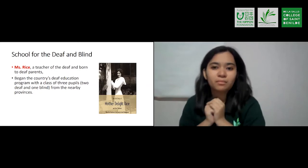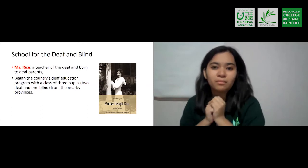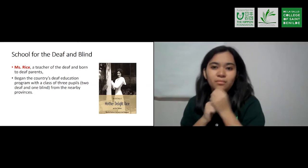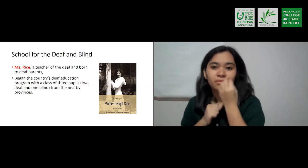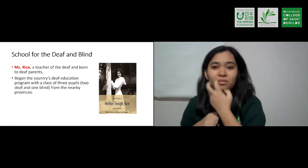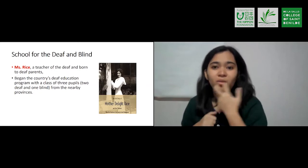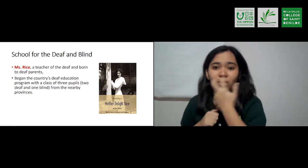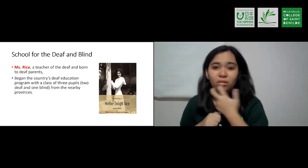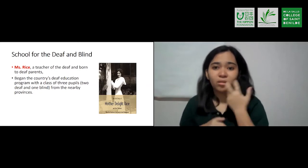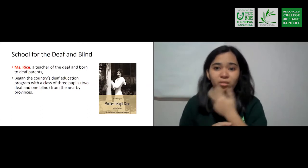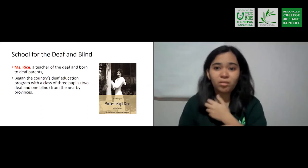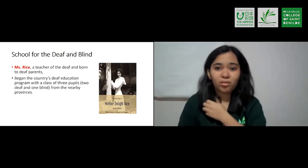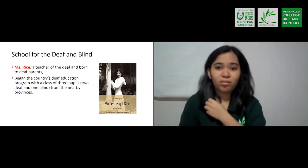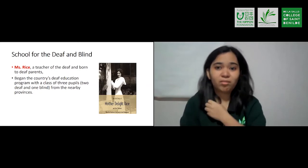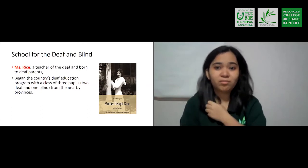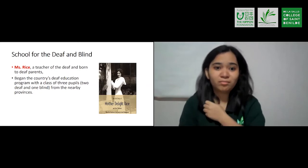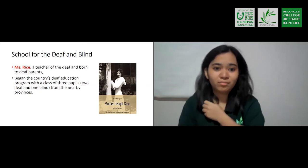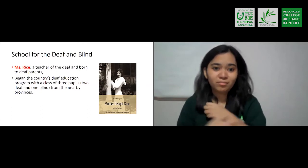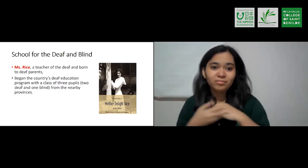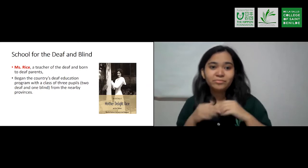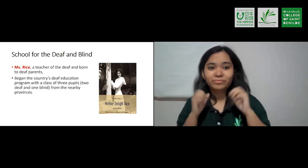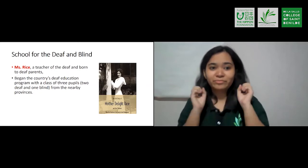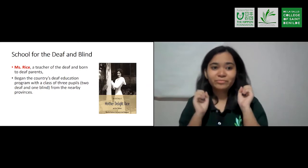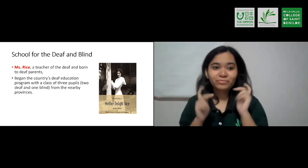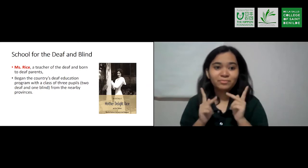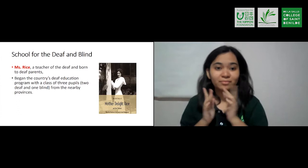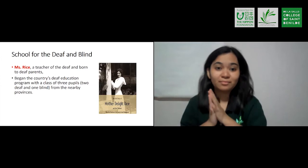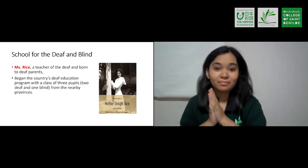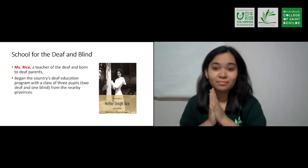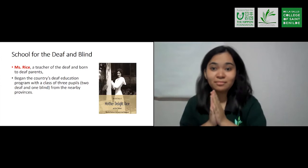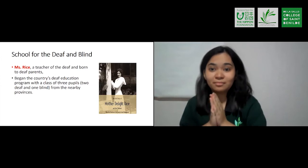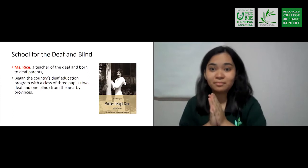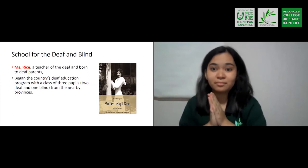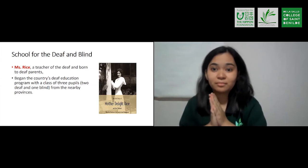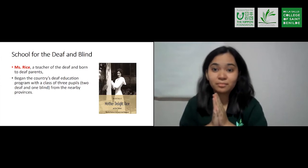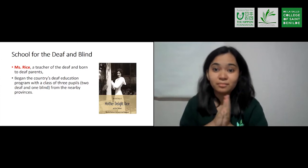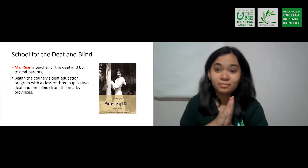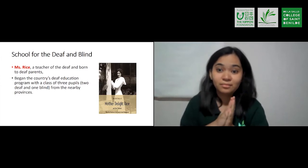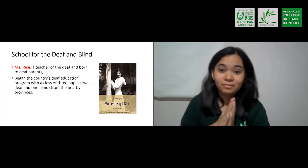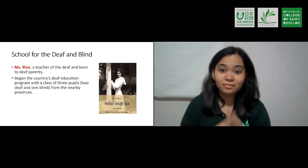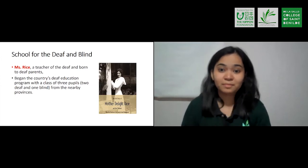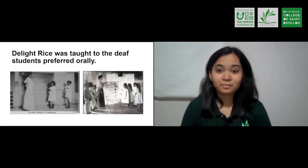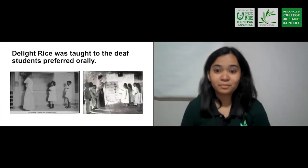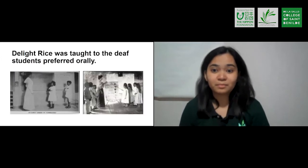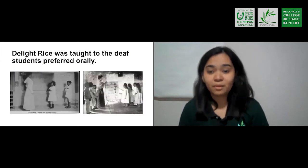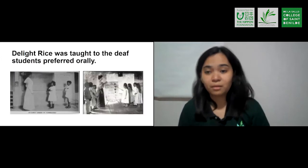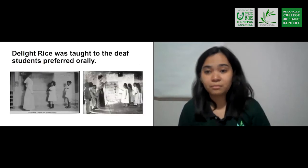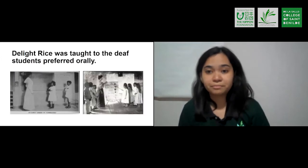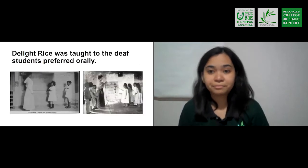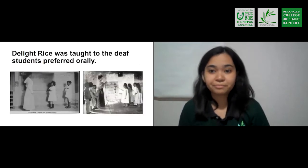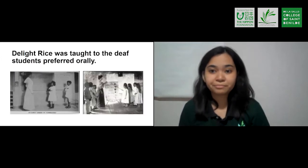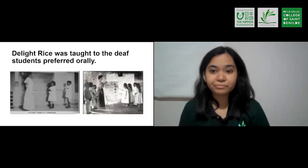perhaps she was also teaching oralism and sign language as well. Okay,